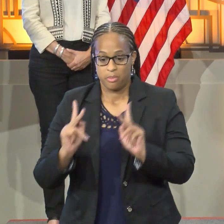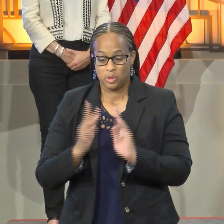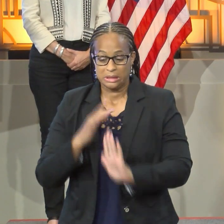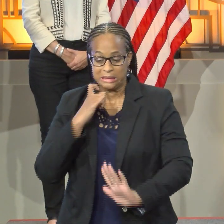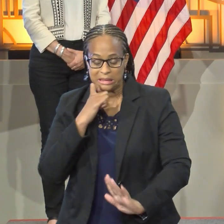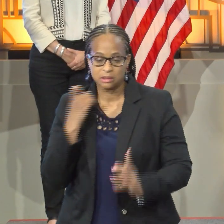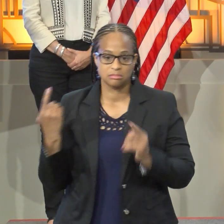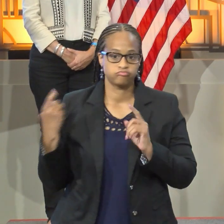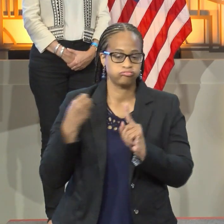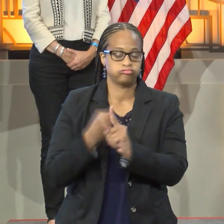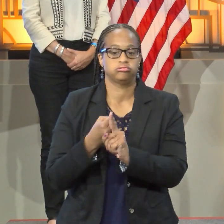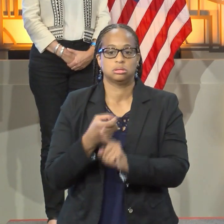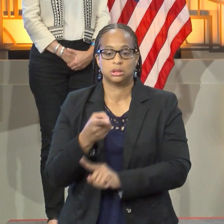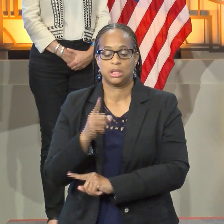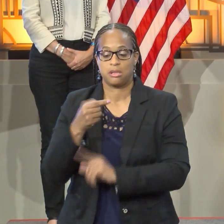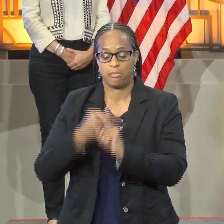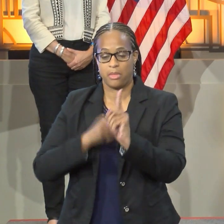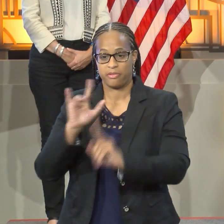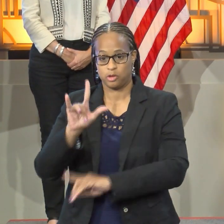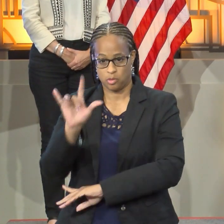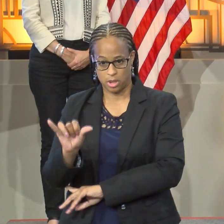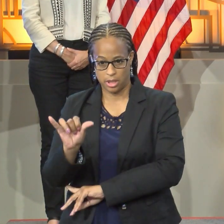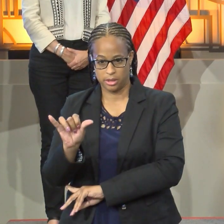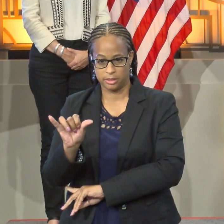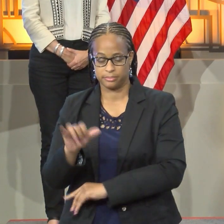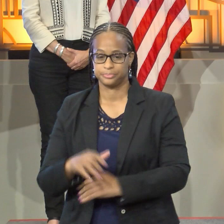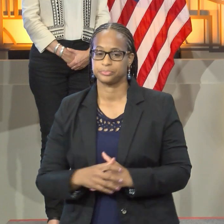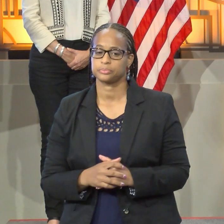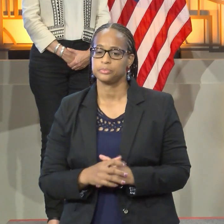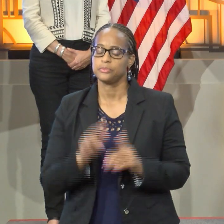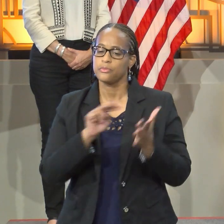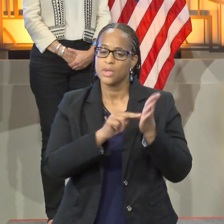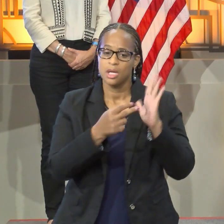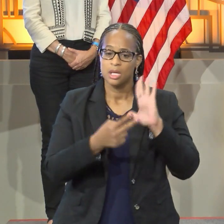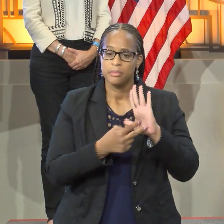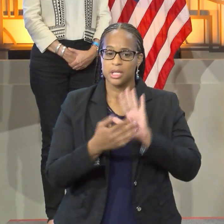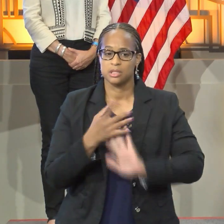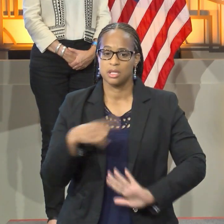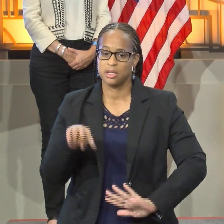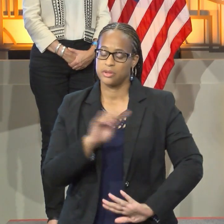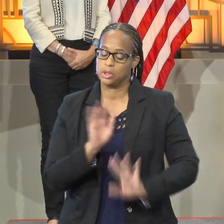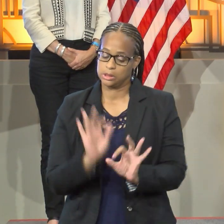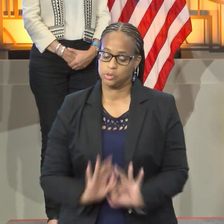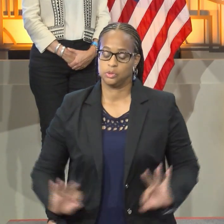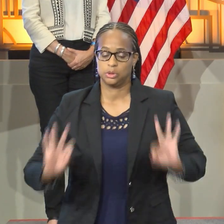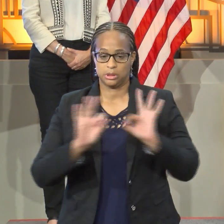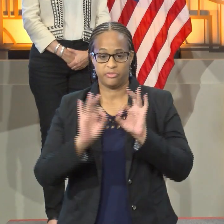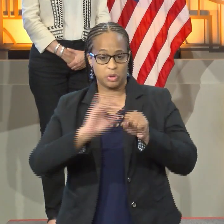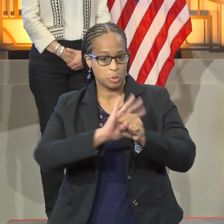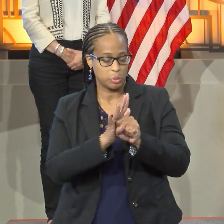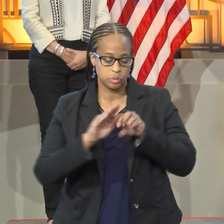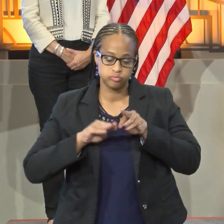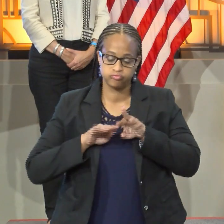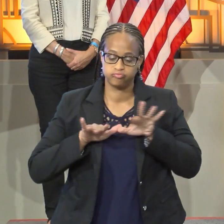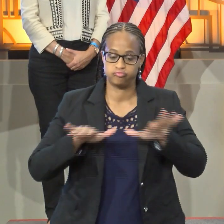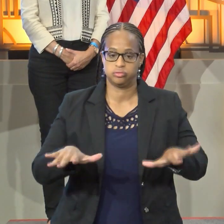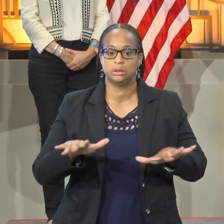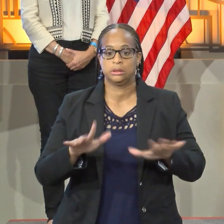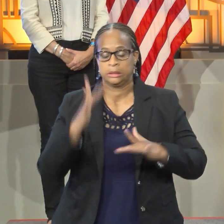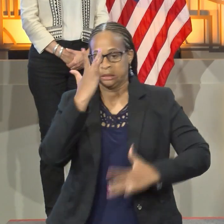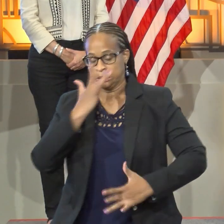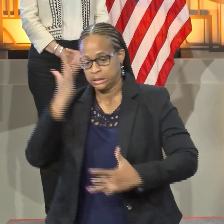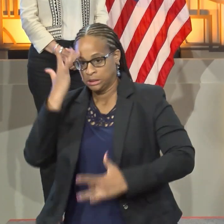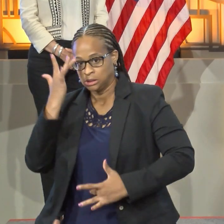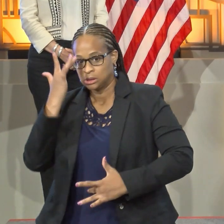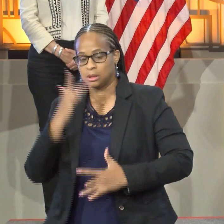month of July alone. It reflects that there is significant community spread, and it reflects the